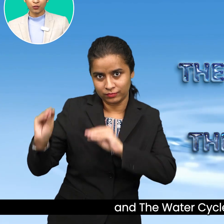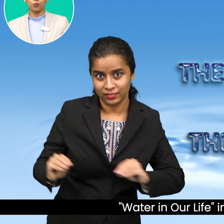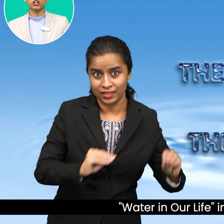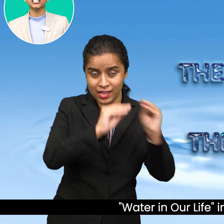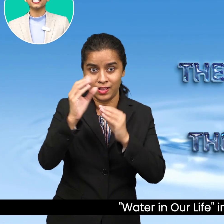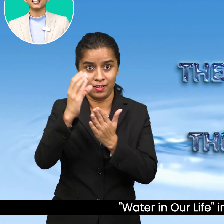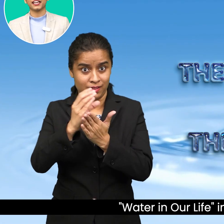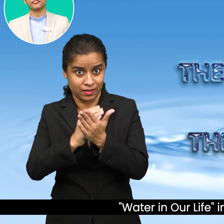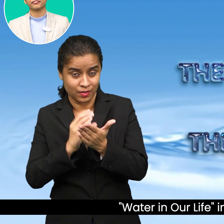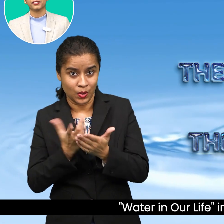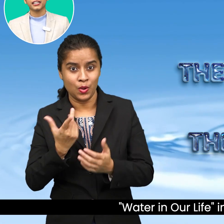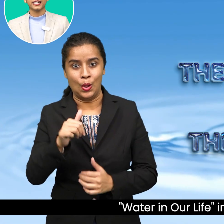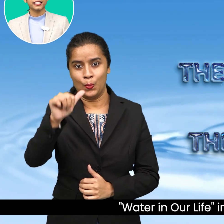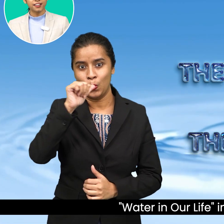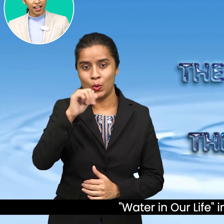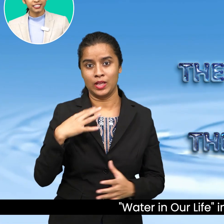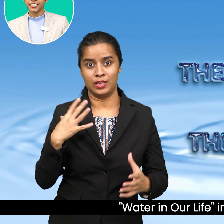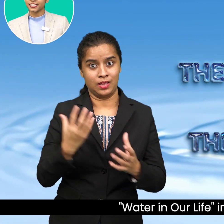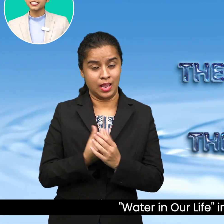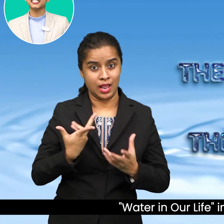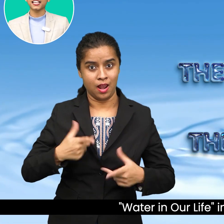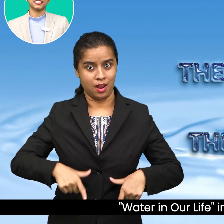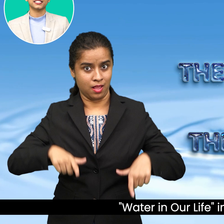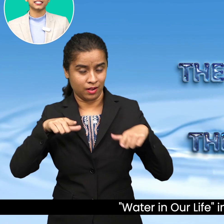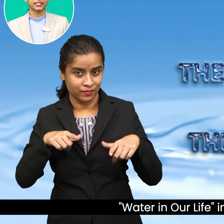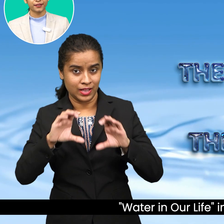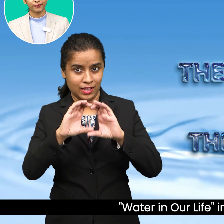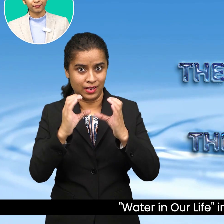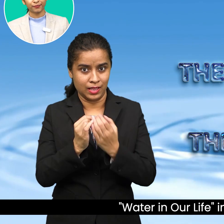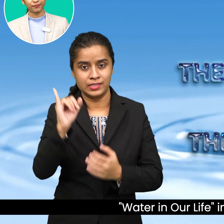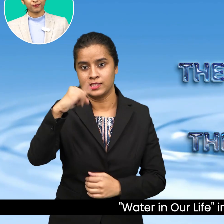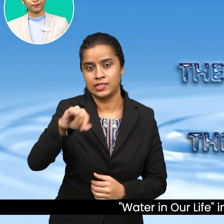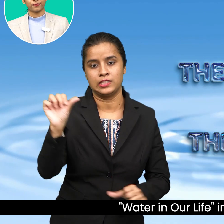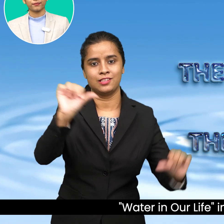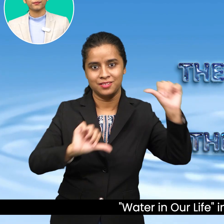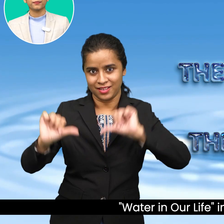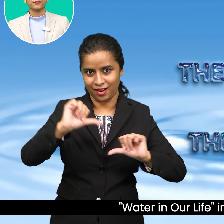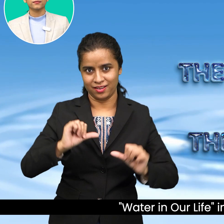the lesson Water in Our Life in class 6th Science.